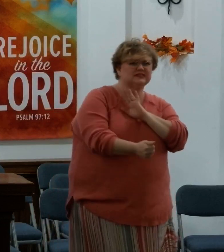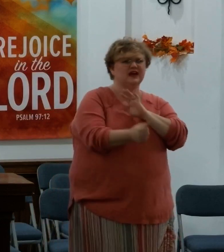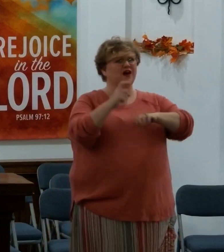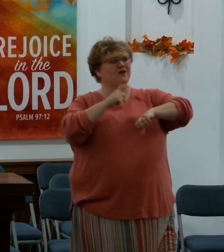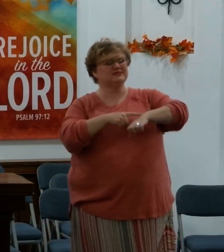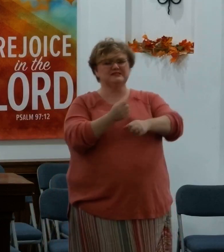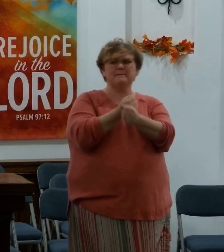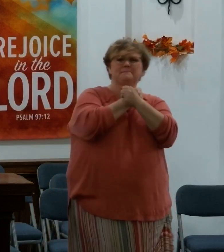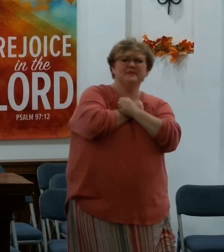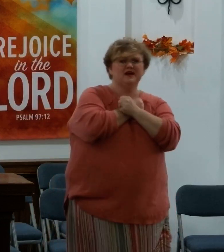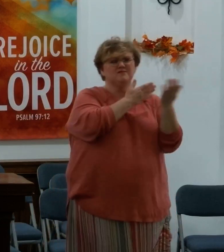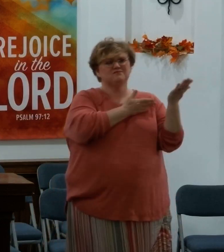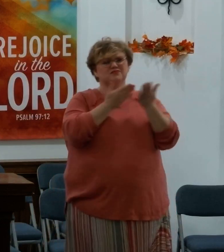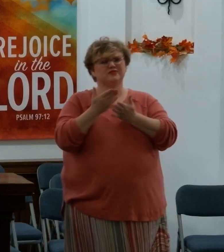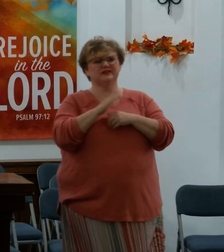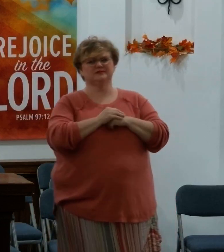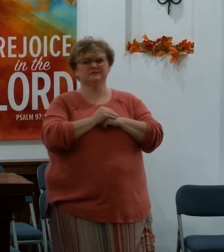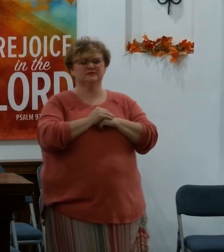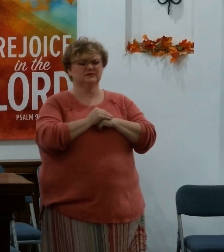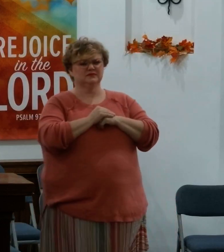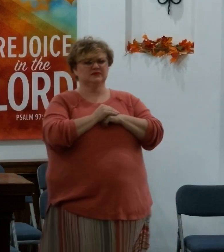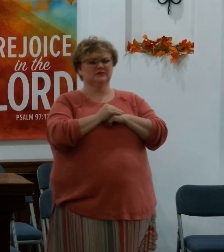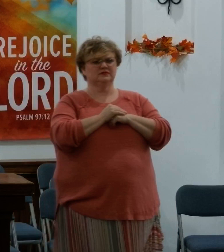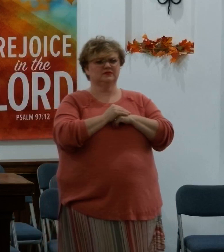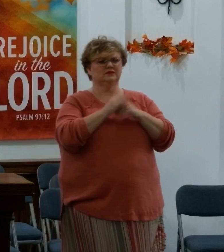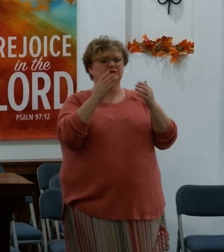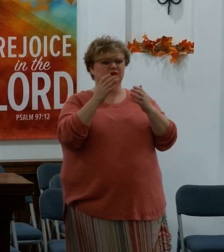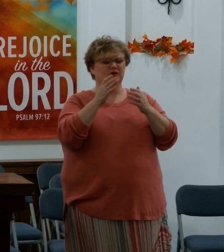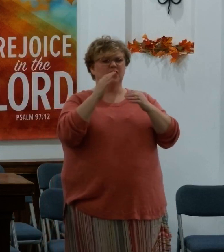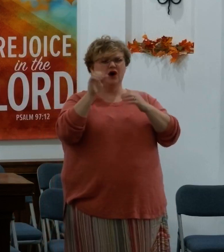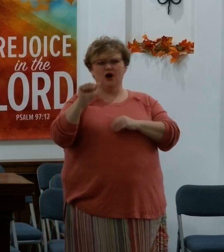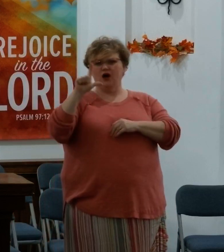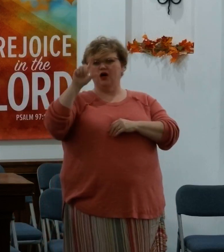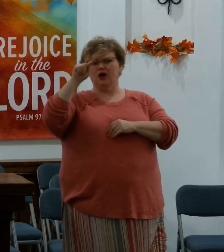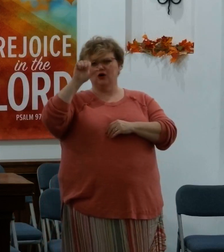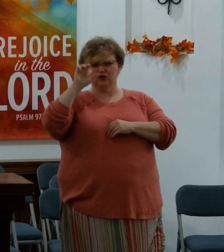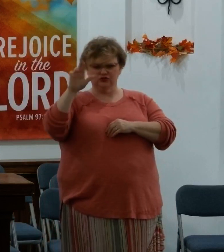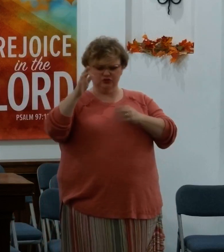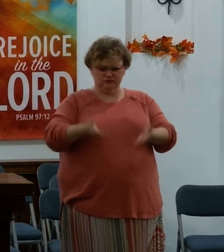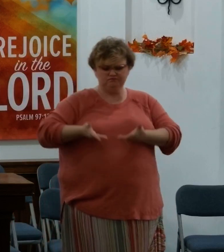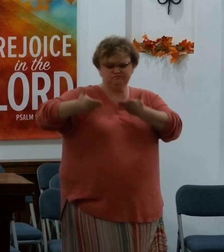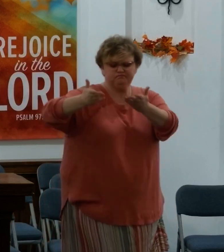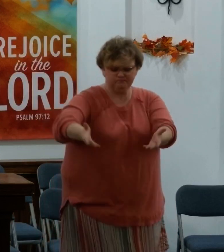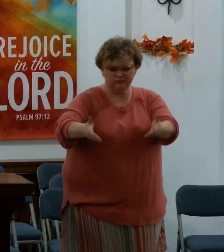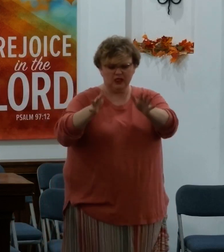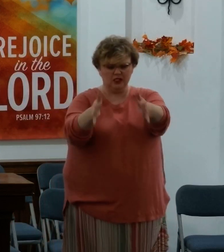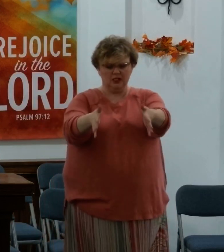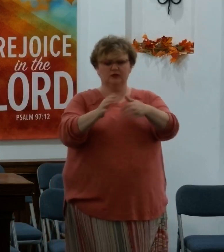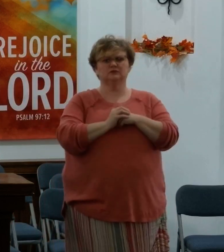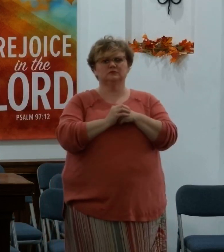and love. Consecrate them all upon the altar, while your